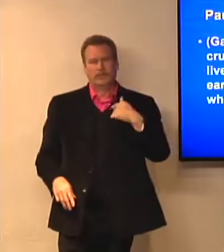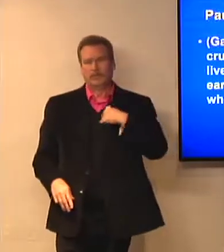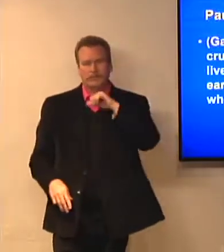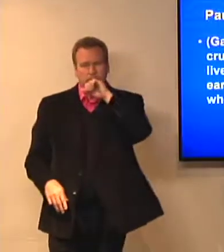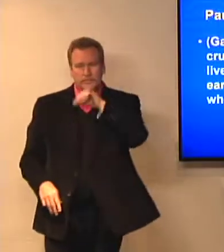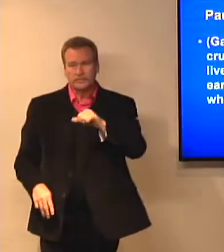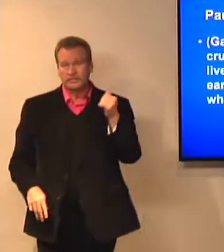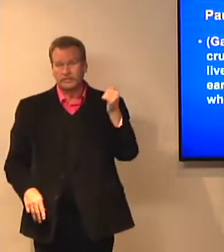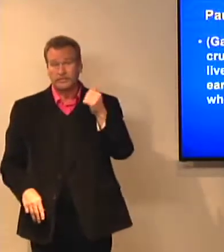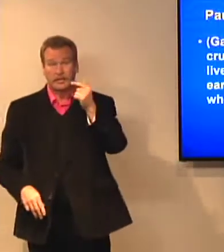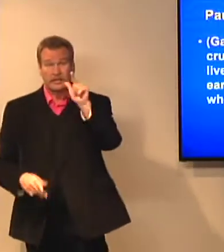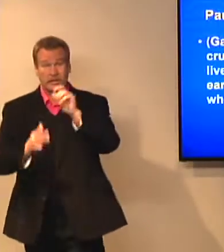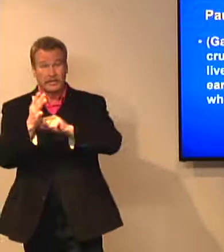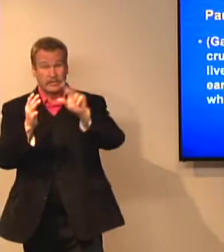see also,